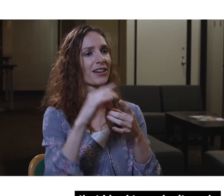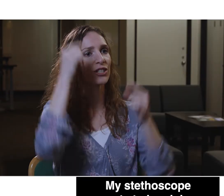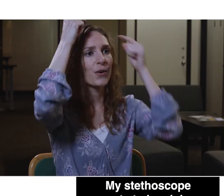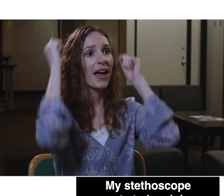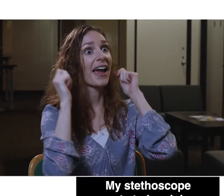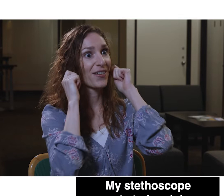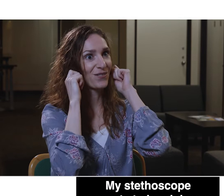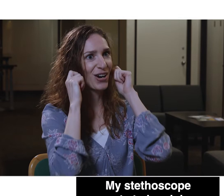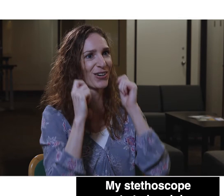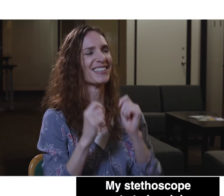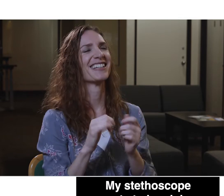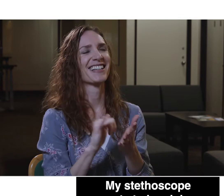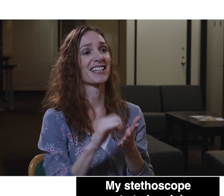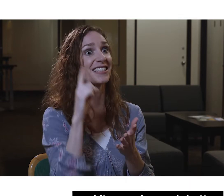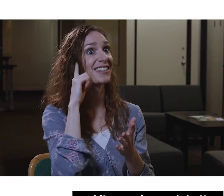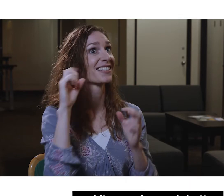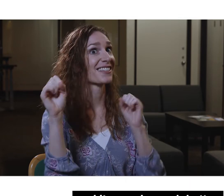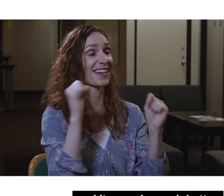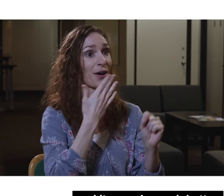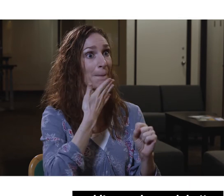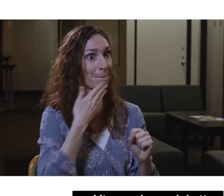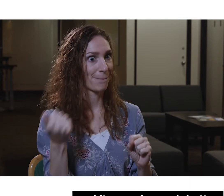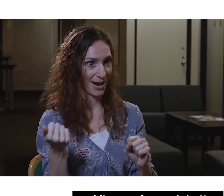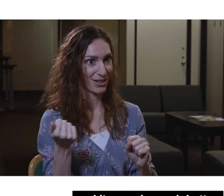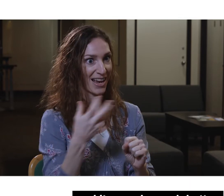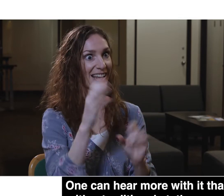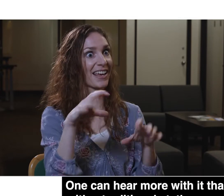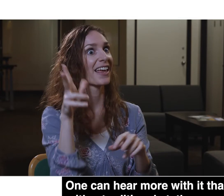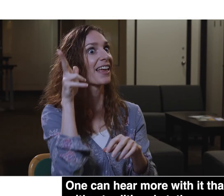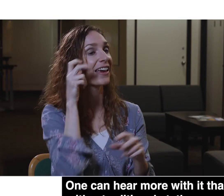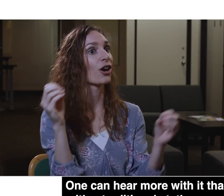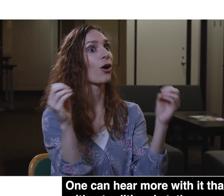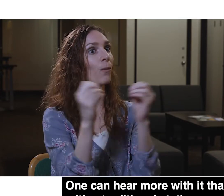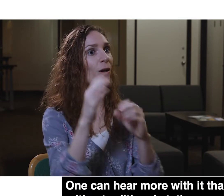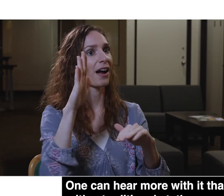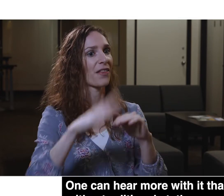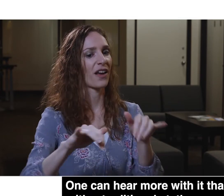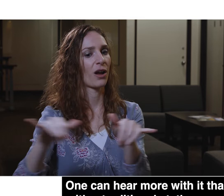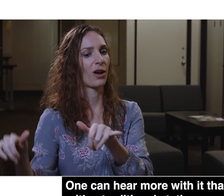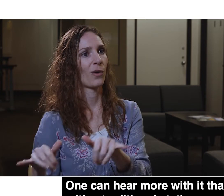My stethoscope connects to headphones and it sounds much better. One can hear more with it than with a traditional